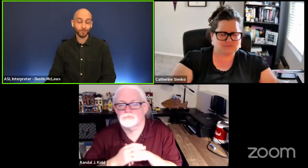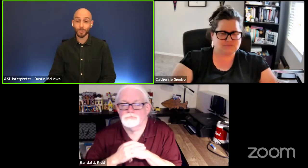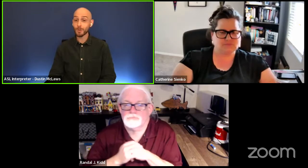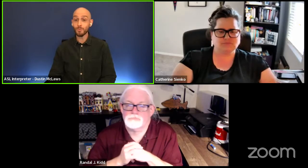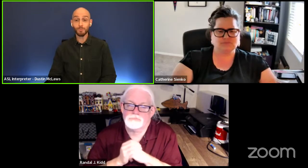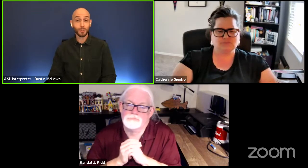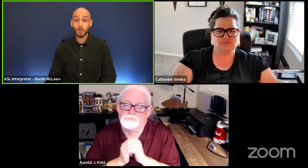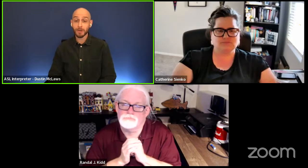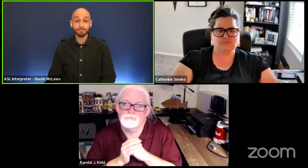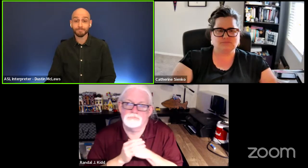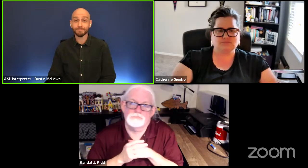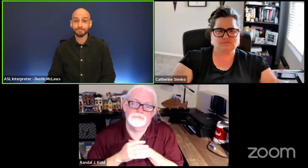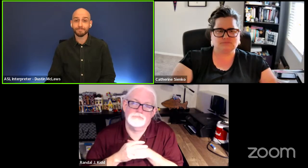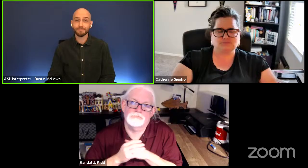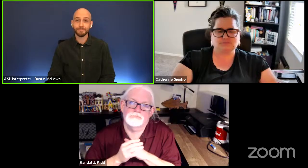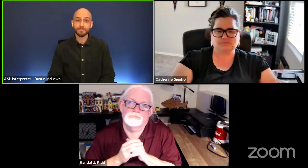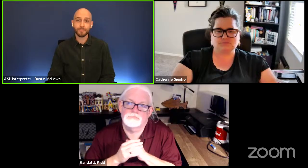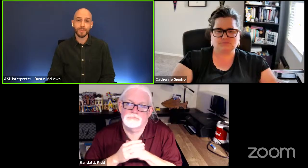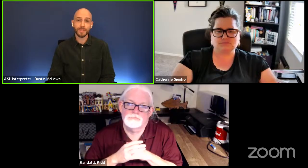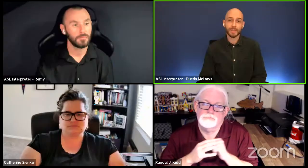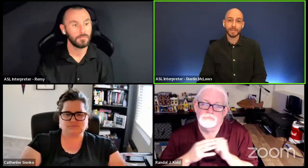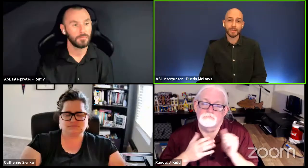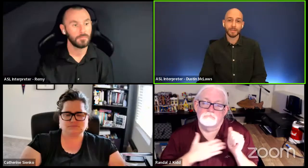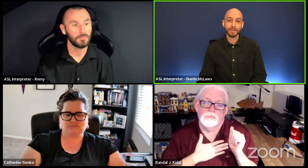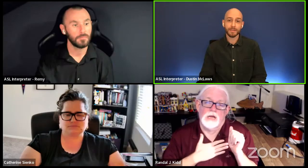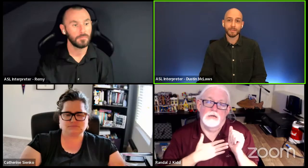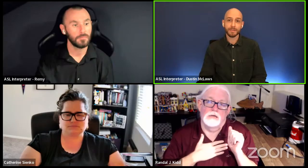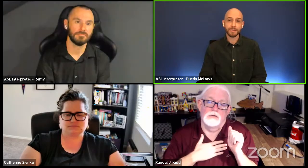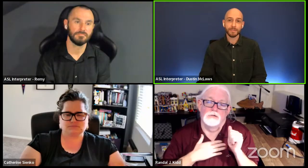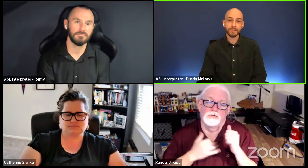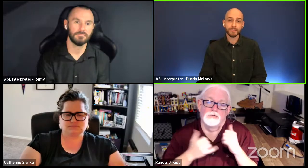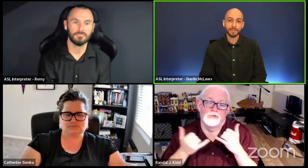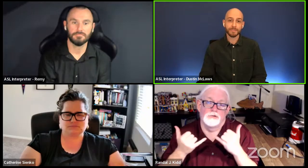Or what do you want?